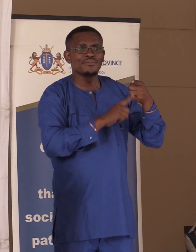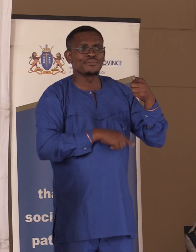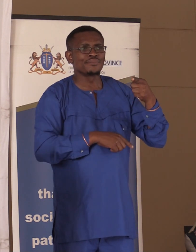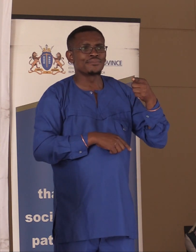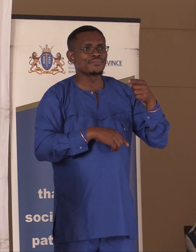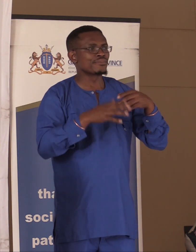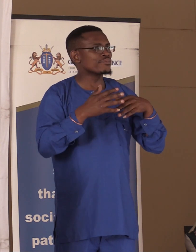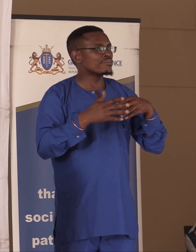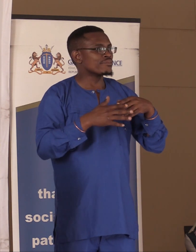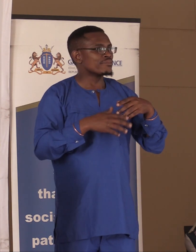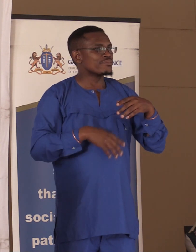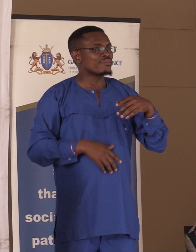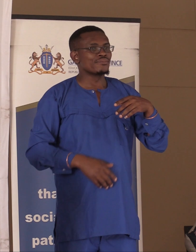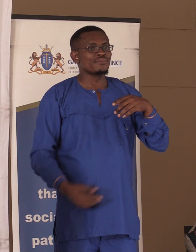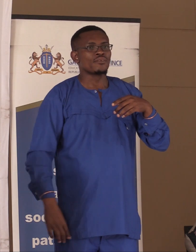Anyone?